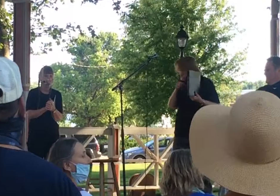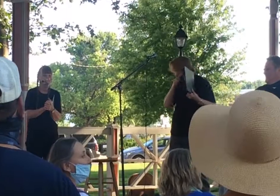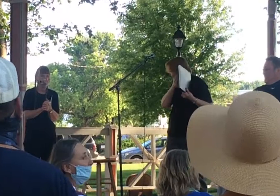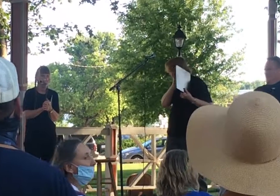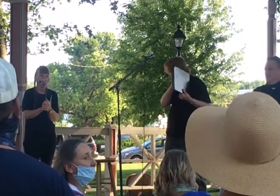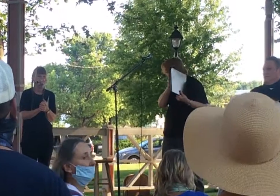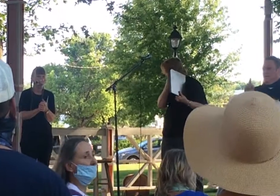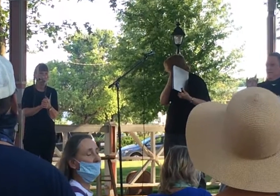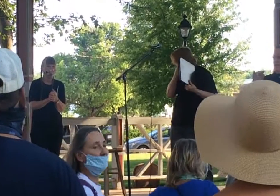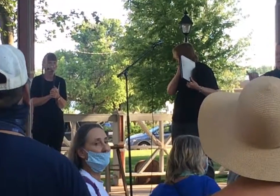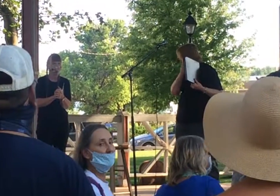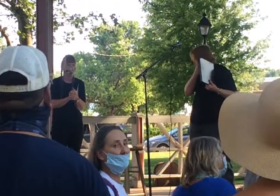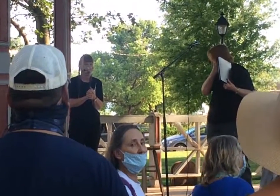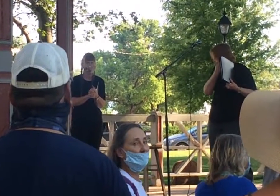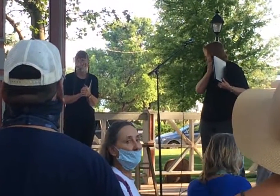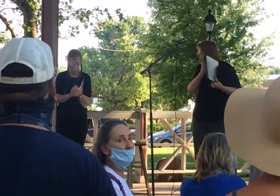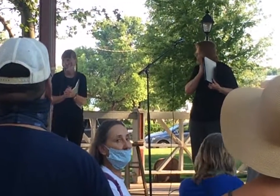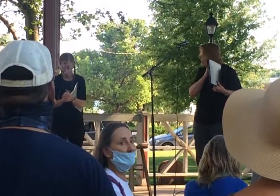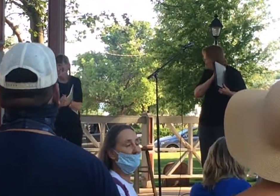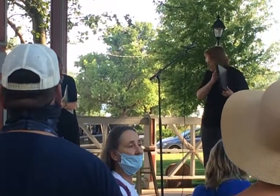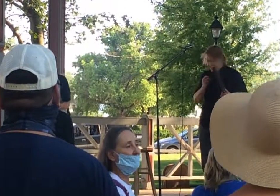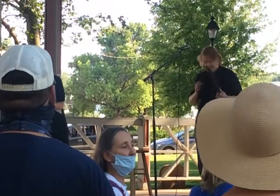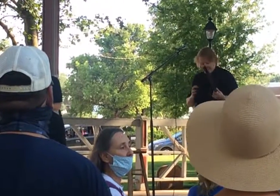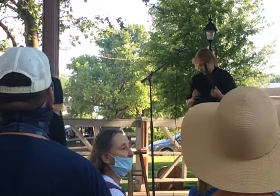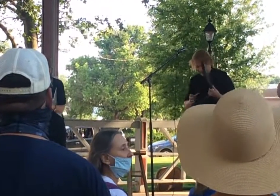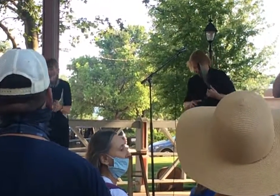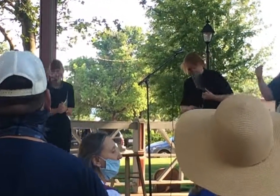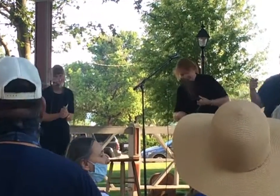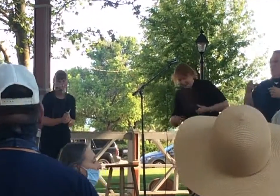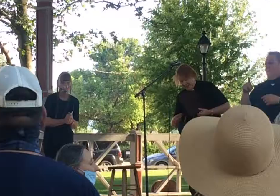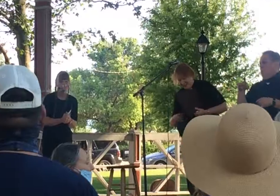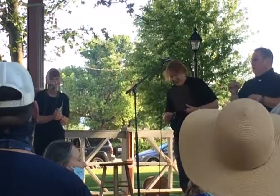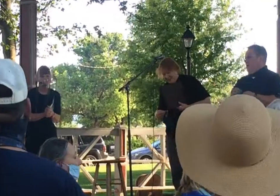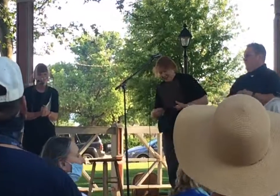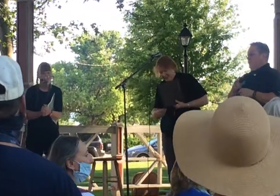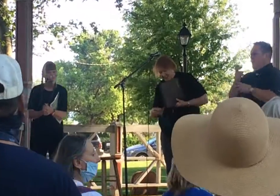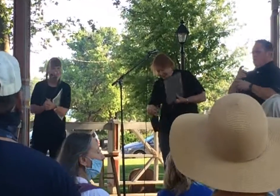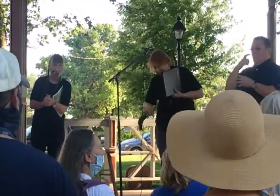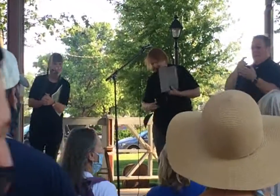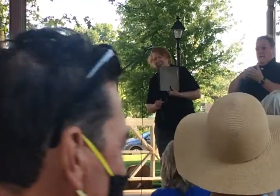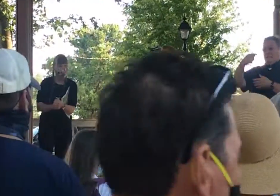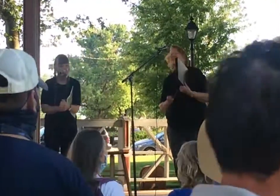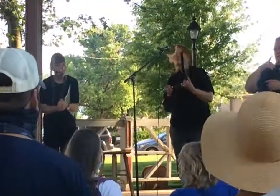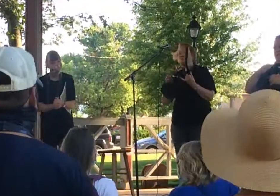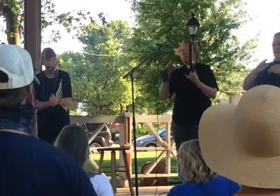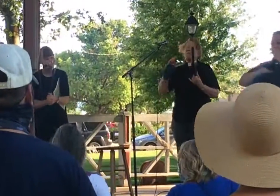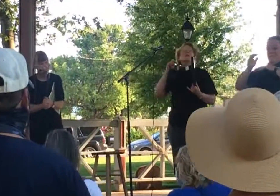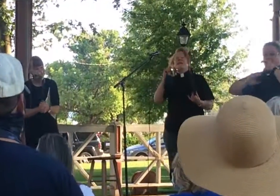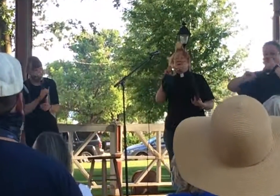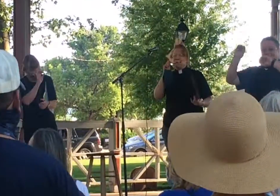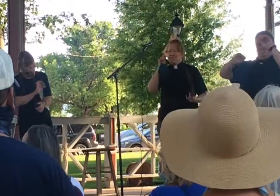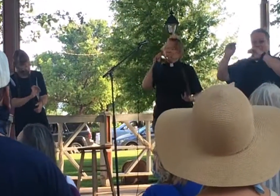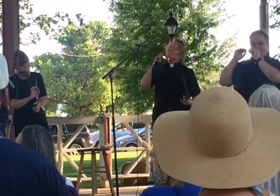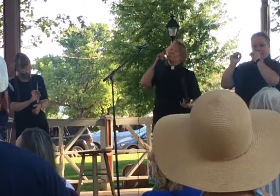Katie Palmer oversees the Presbyterian Church across from the post office. It's hard to recognize them because they have all this scaffolding as they're